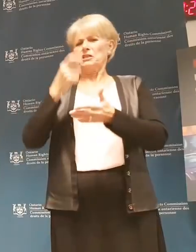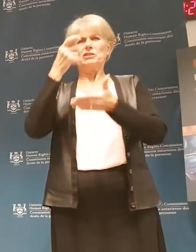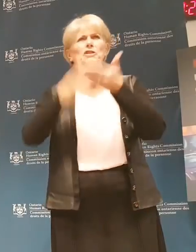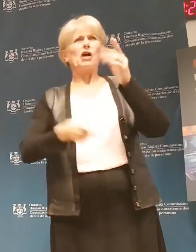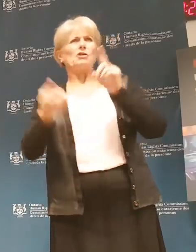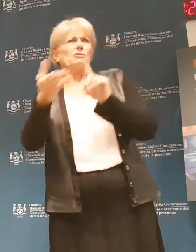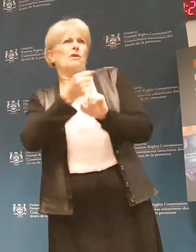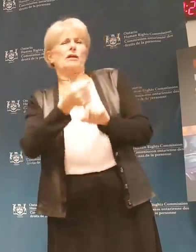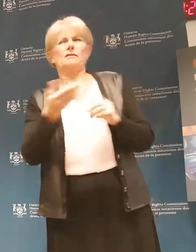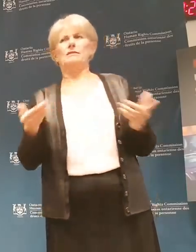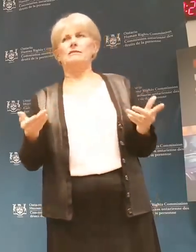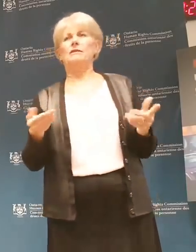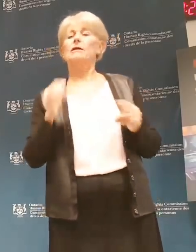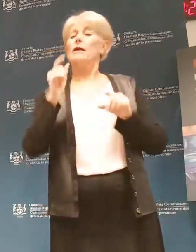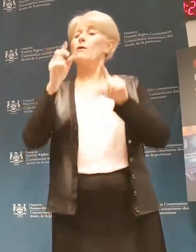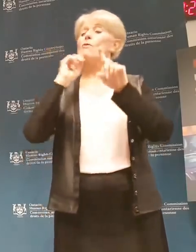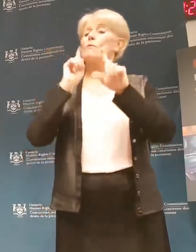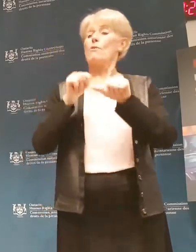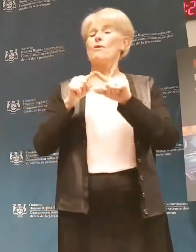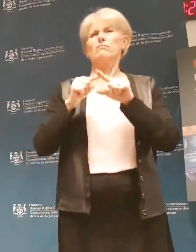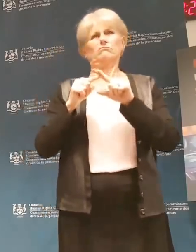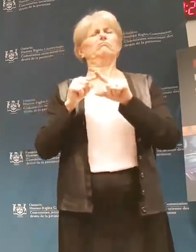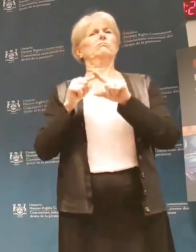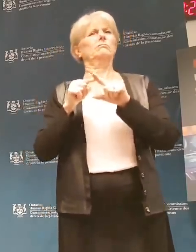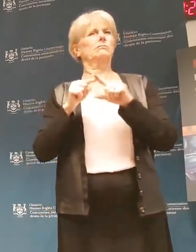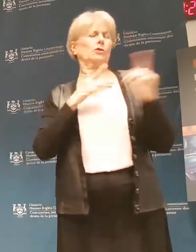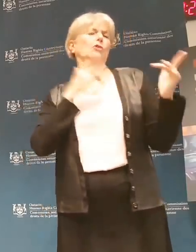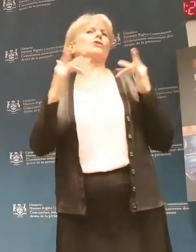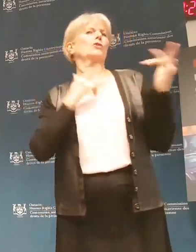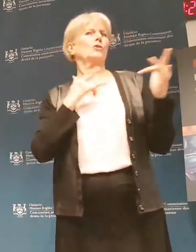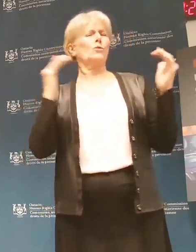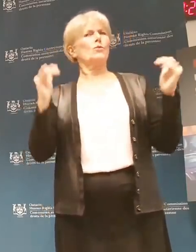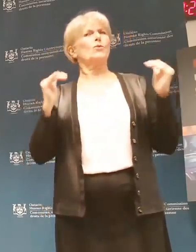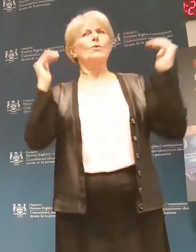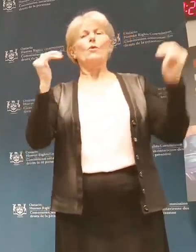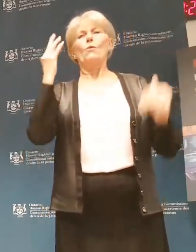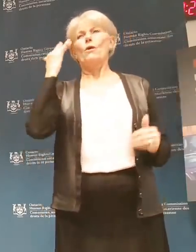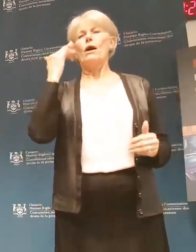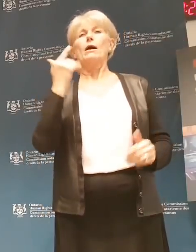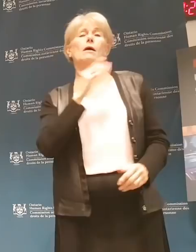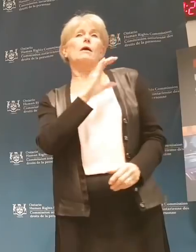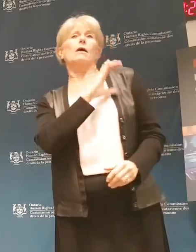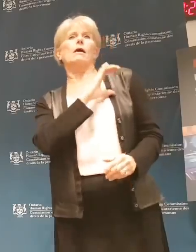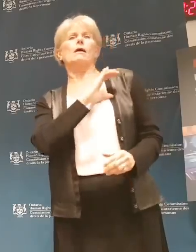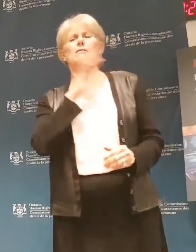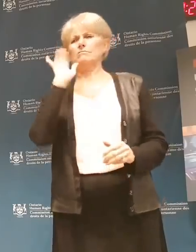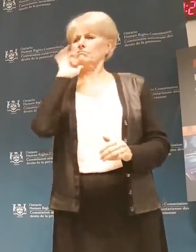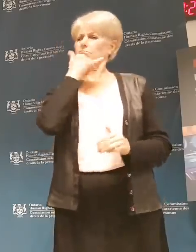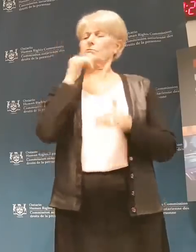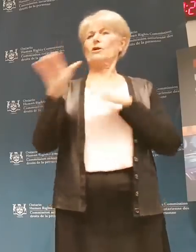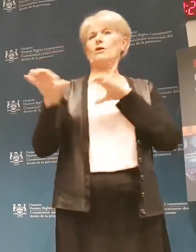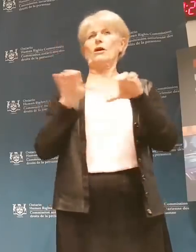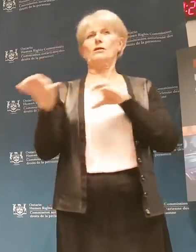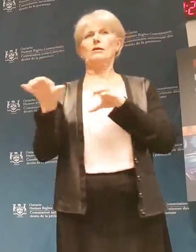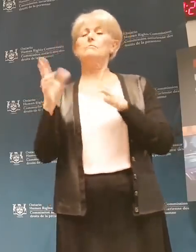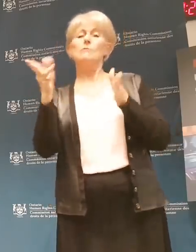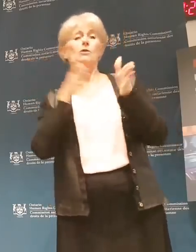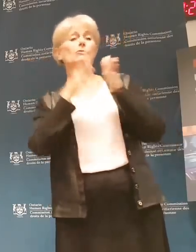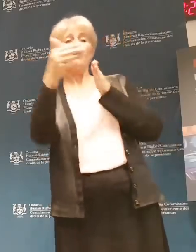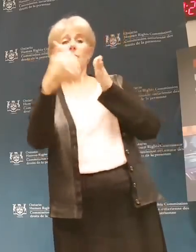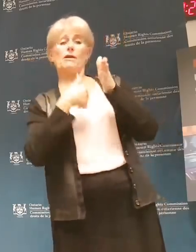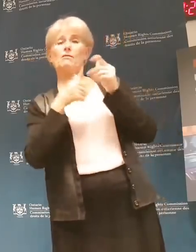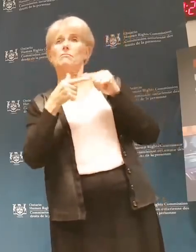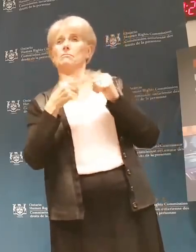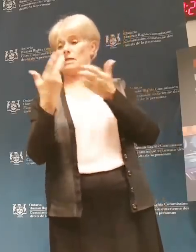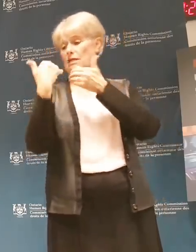arrests. The reports also raise broader concerns about officer misconduct, transparency,